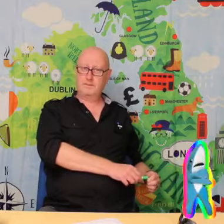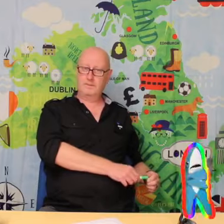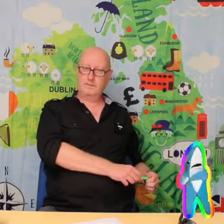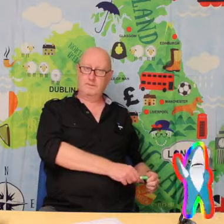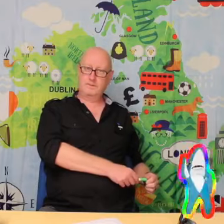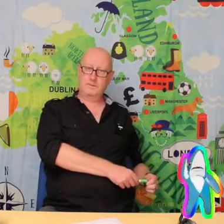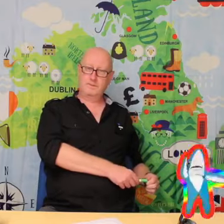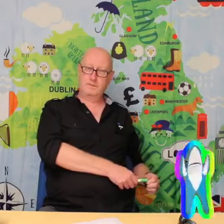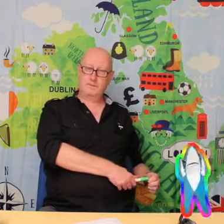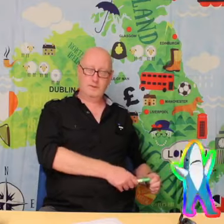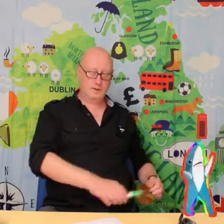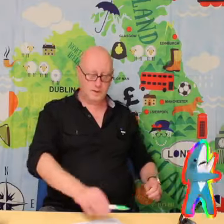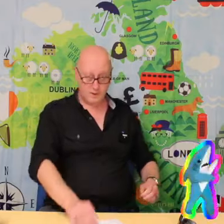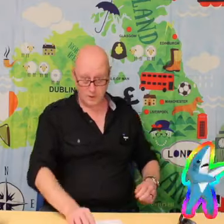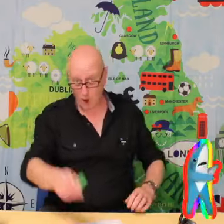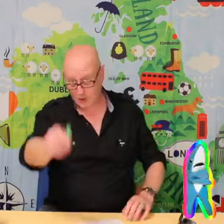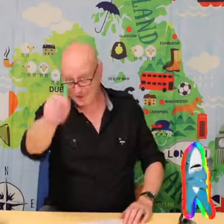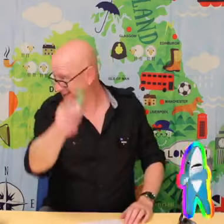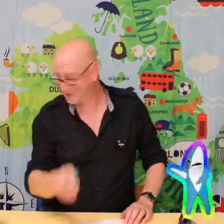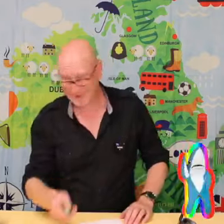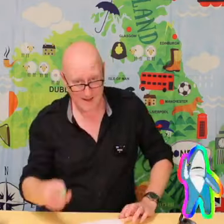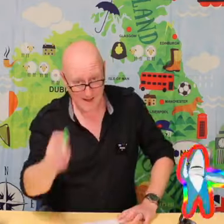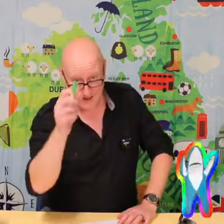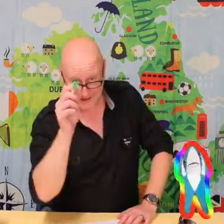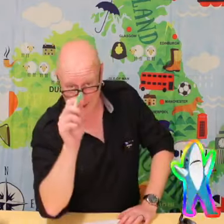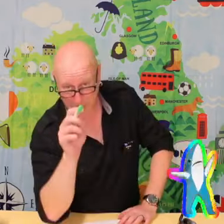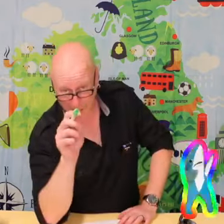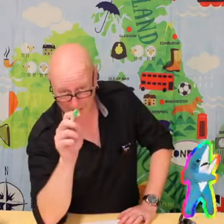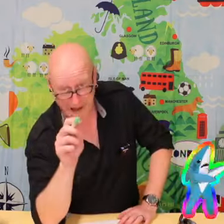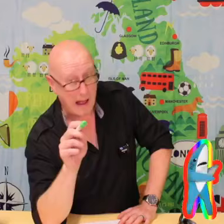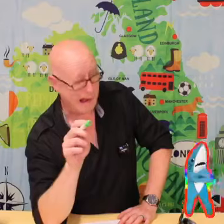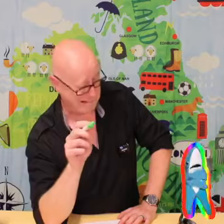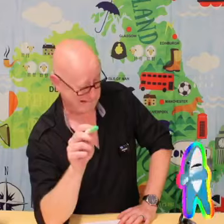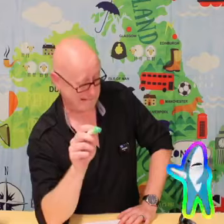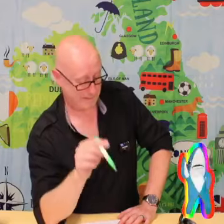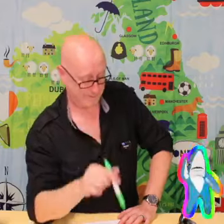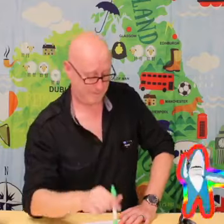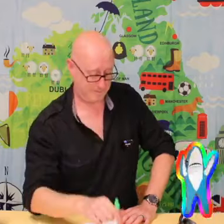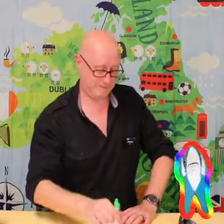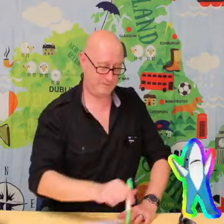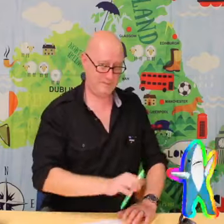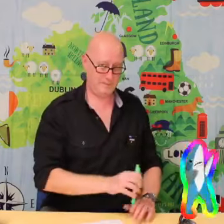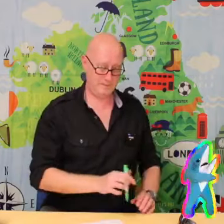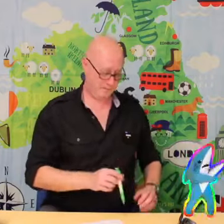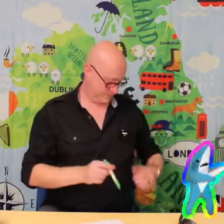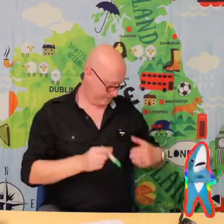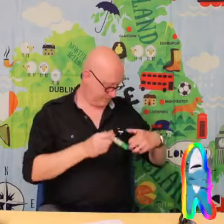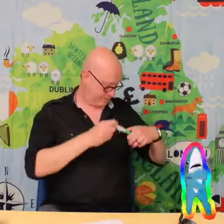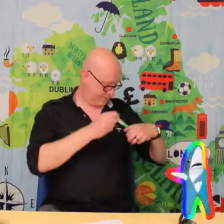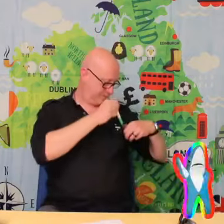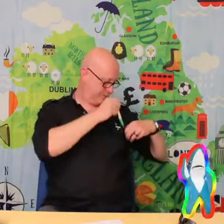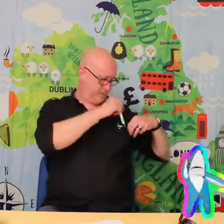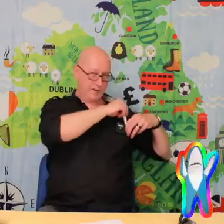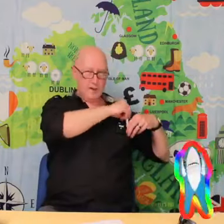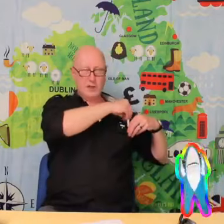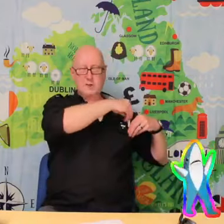Hockney signature, definitely want to see that. Keep hold of that. Absolutely. Fantastic. Photocopy it and get him especially if